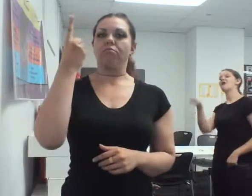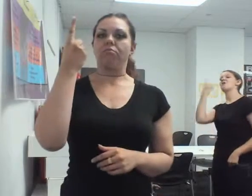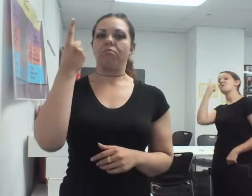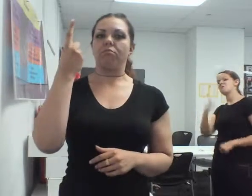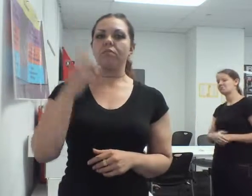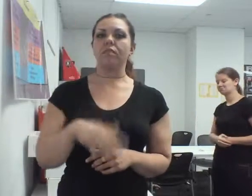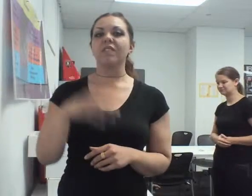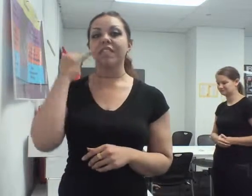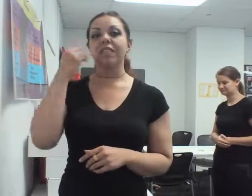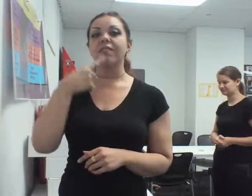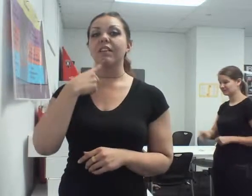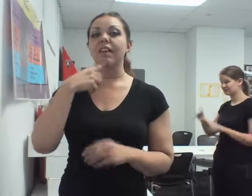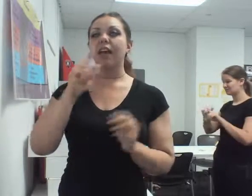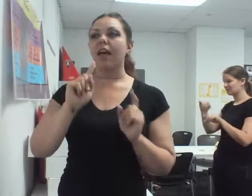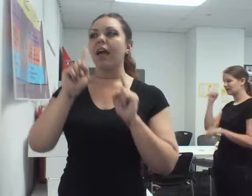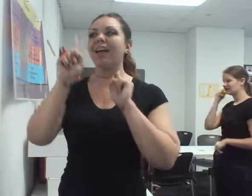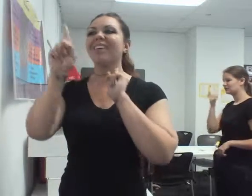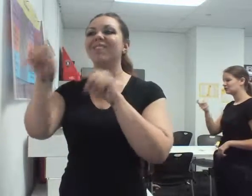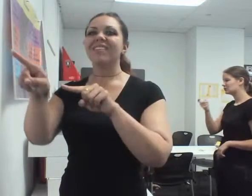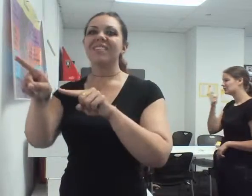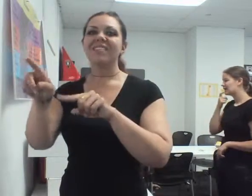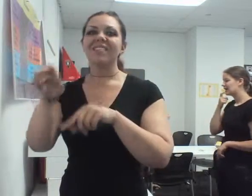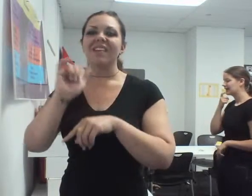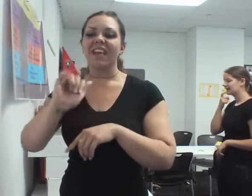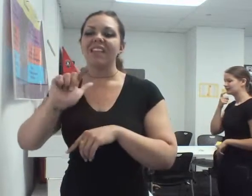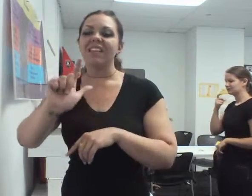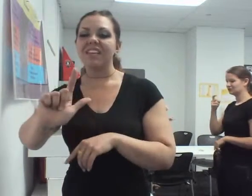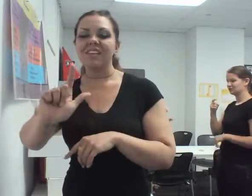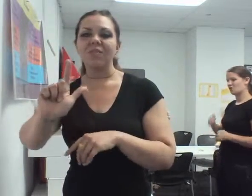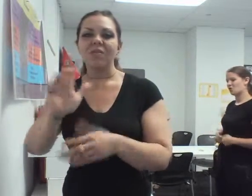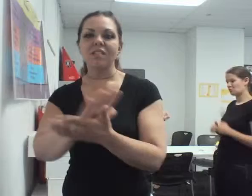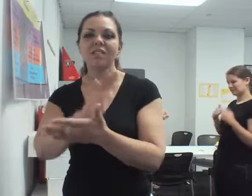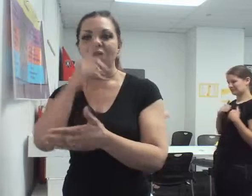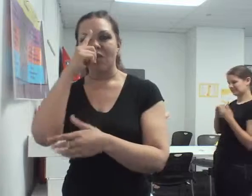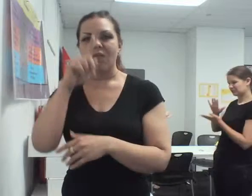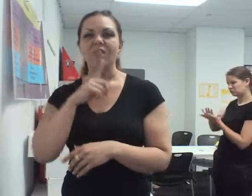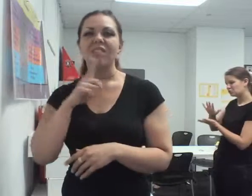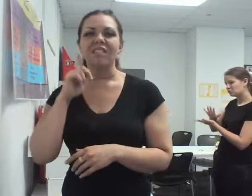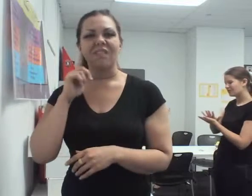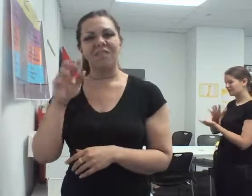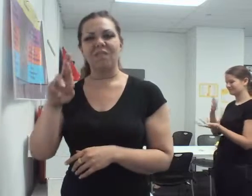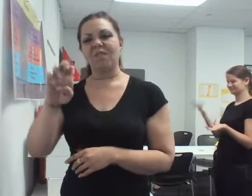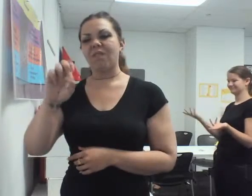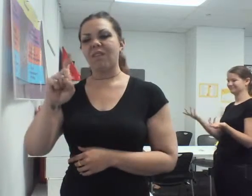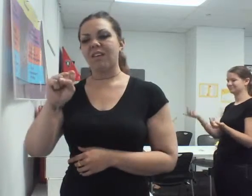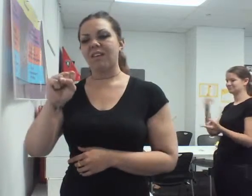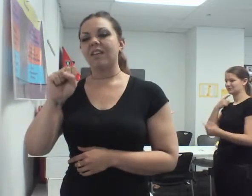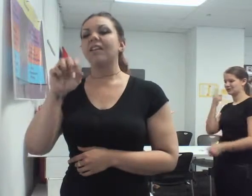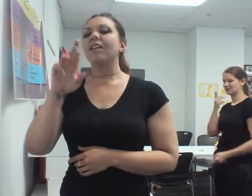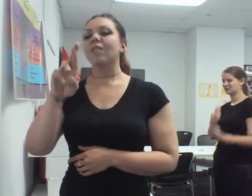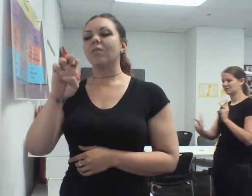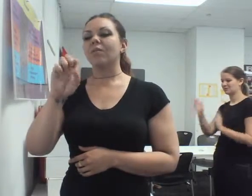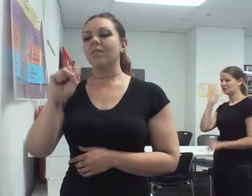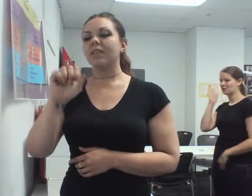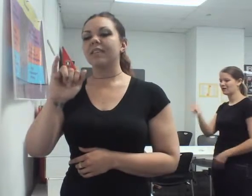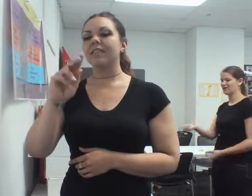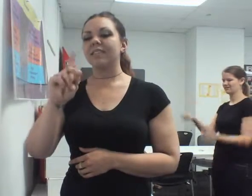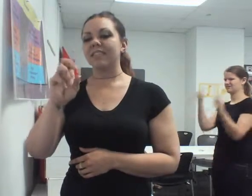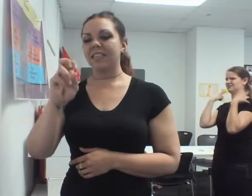I went to Illinois School for the Deaf, a residential school. Many people will be like, what's a residential school? I don't know what that is, because we're not familiar with it.